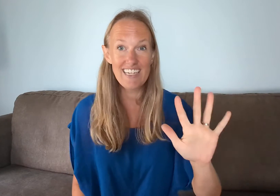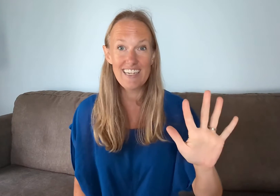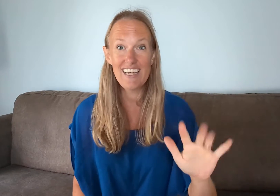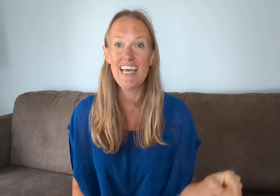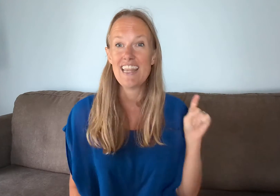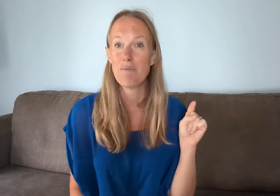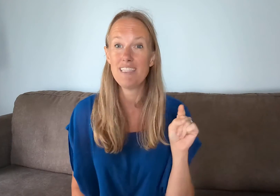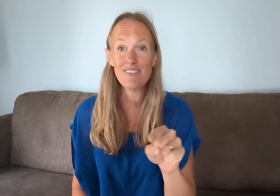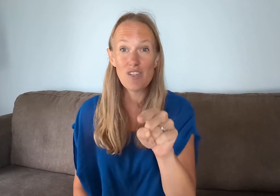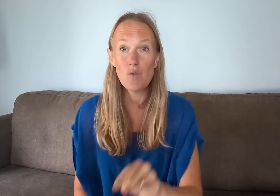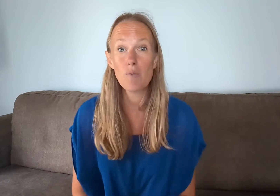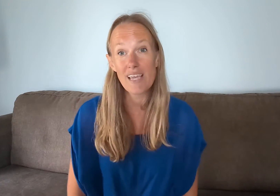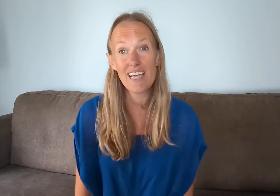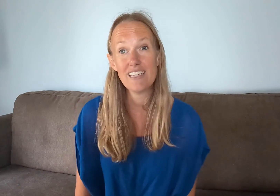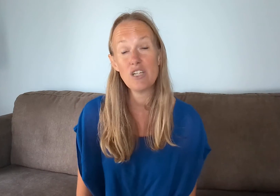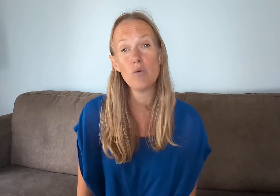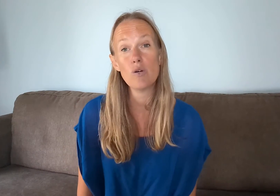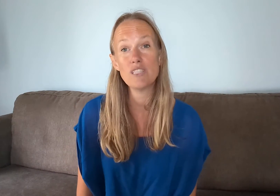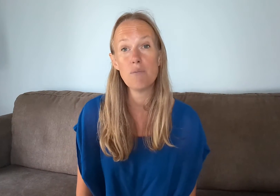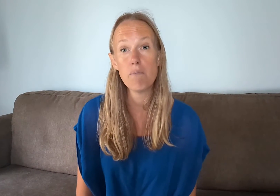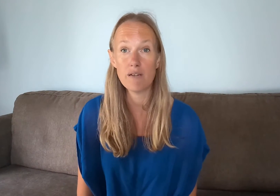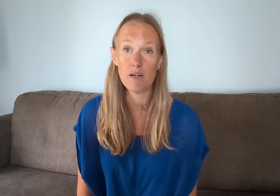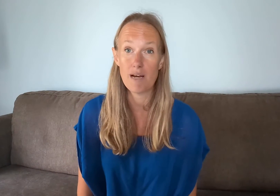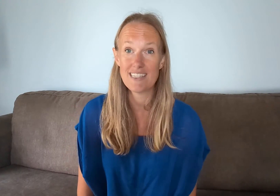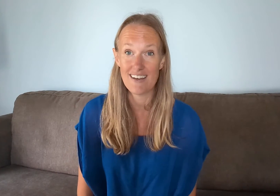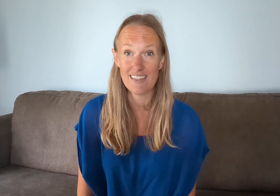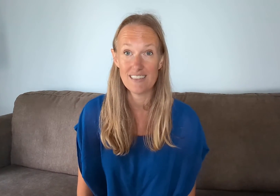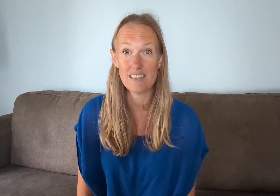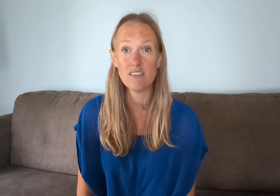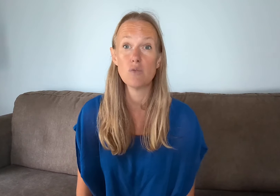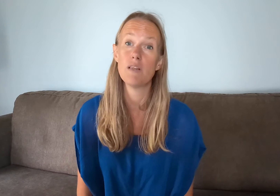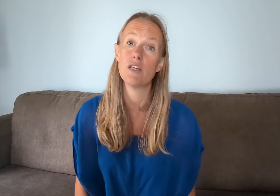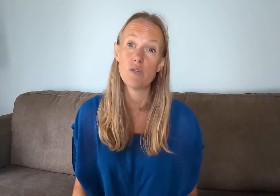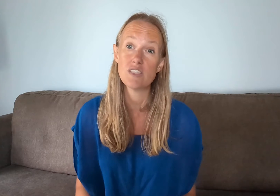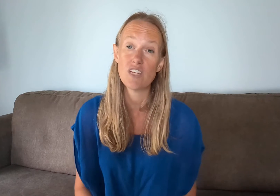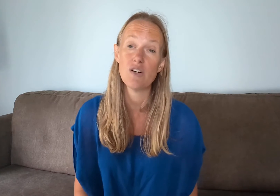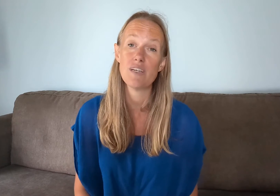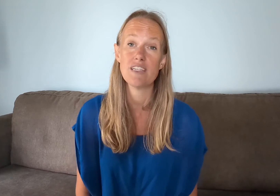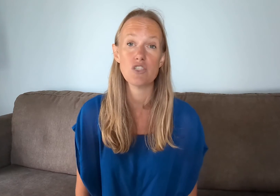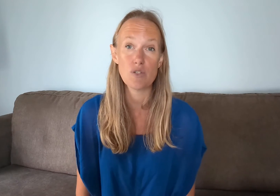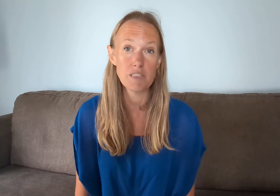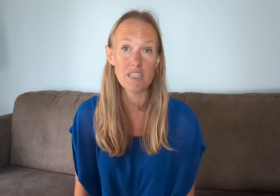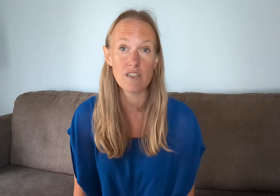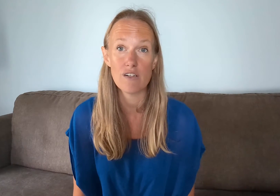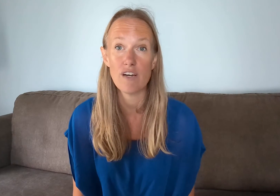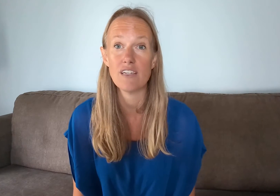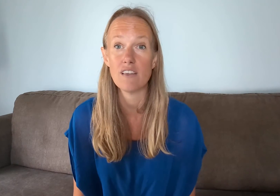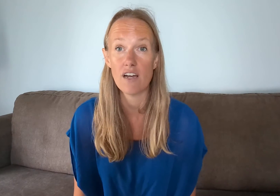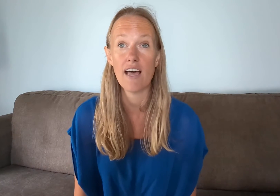left-handed. That means if you are right-handed, you are going to mirror my signs. Also below this video in the description, you're going to find a lot of